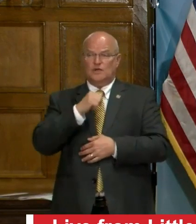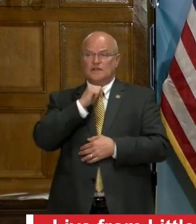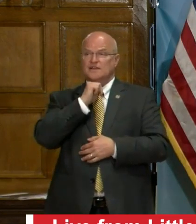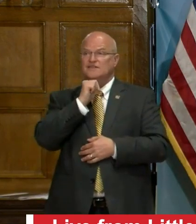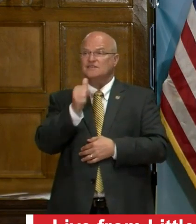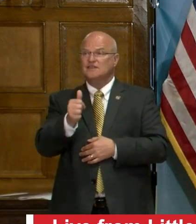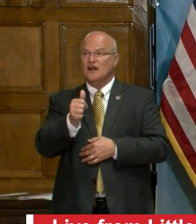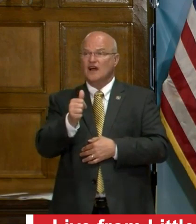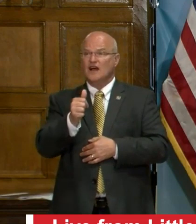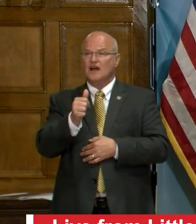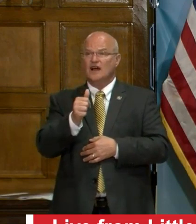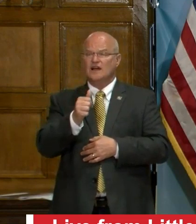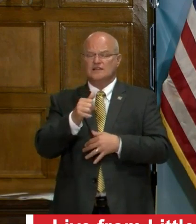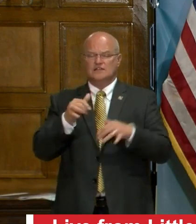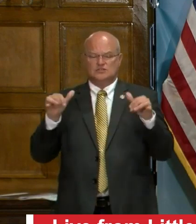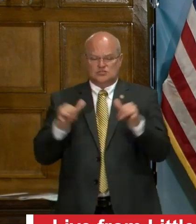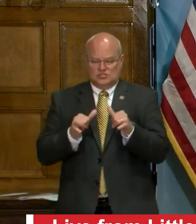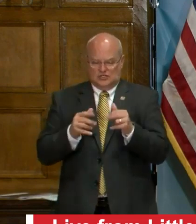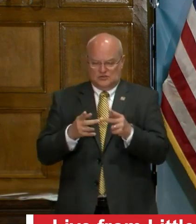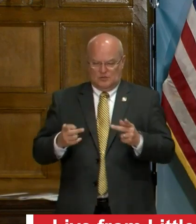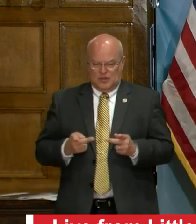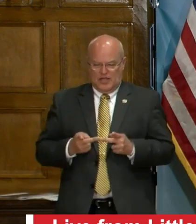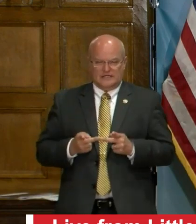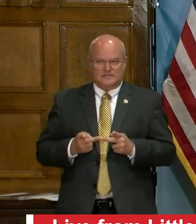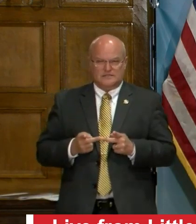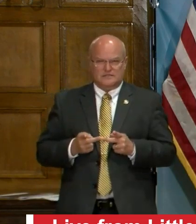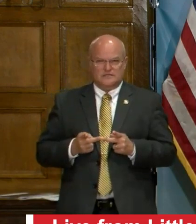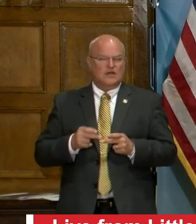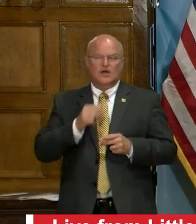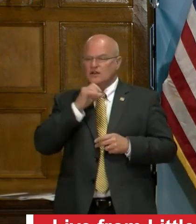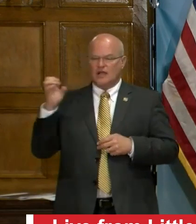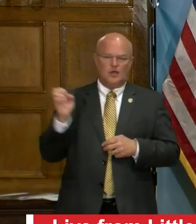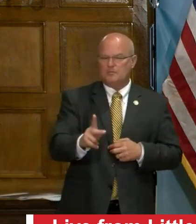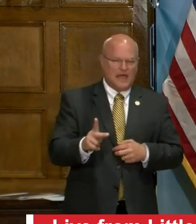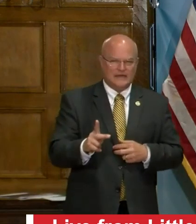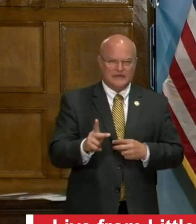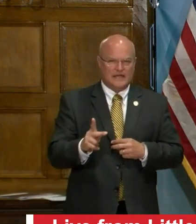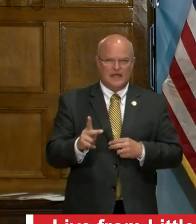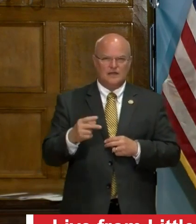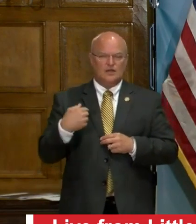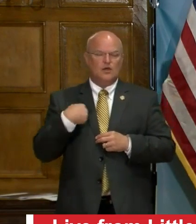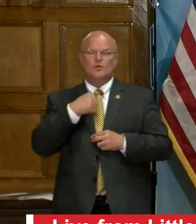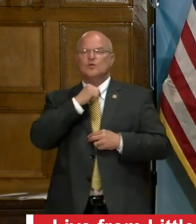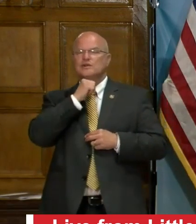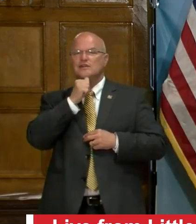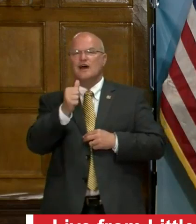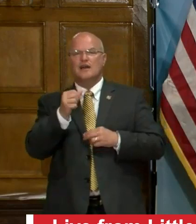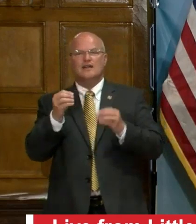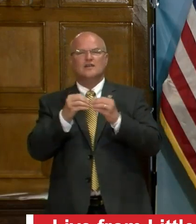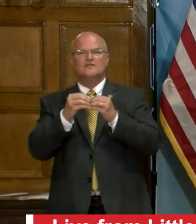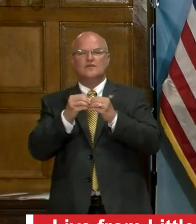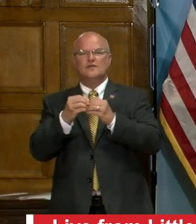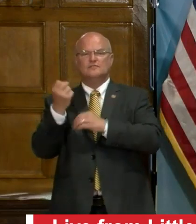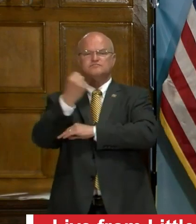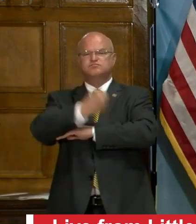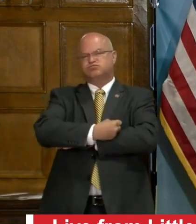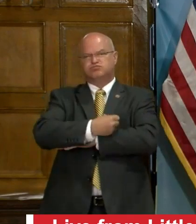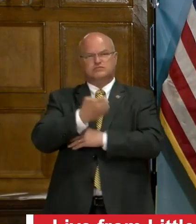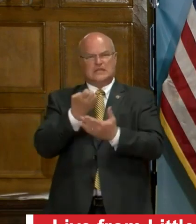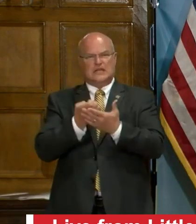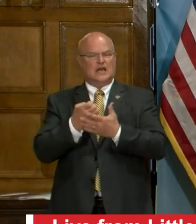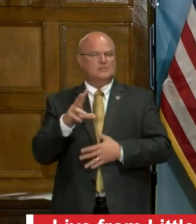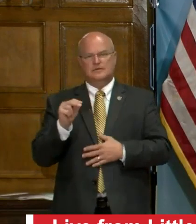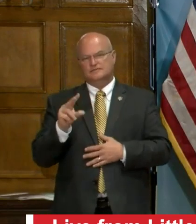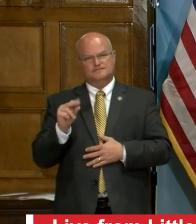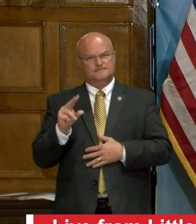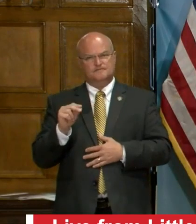going to, we never did shelter in place. We're not going to go back to it. We're not going to further shut down our